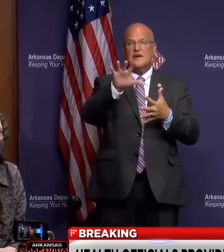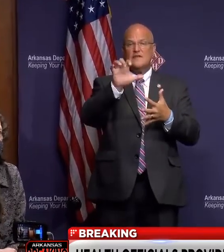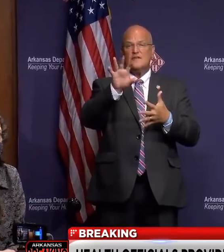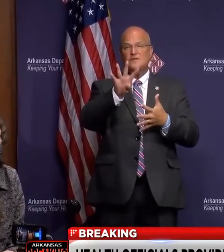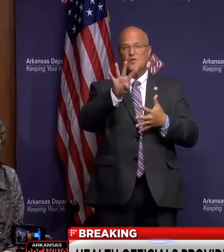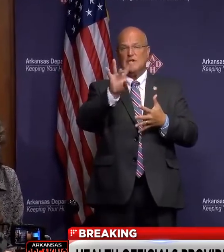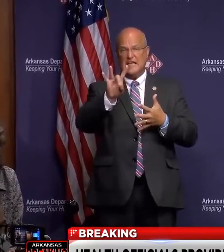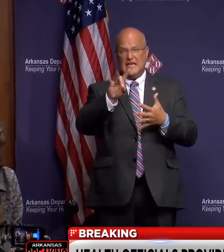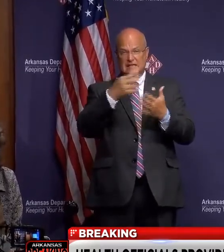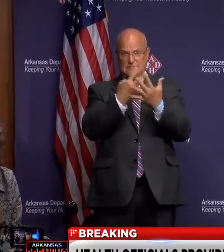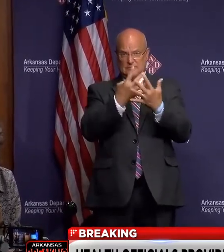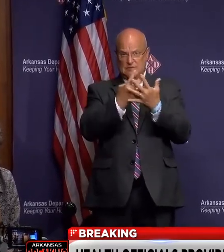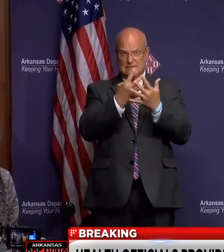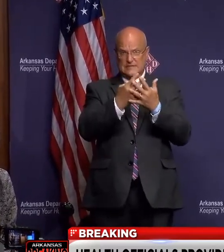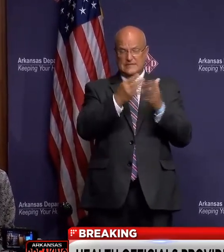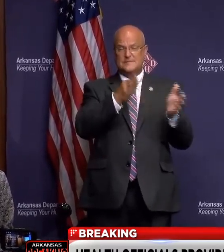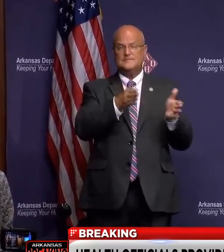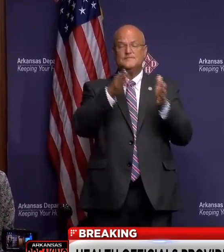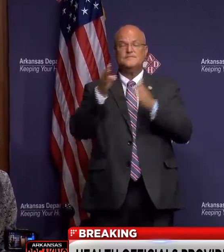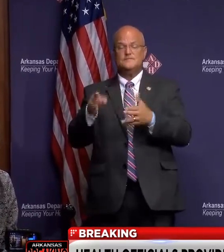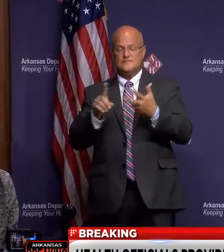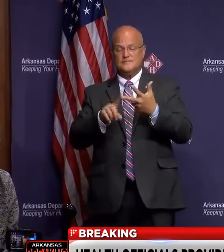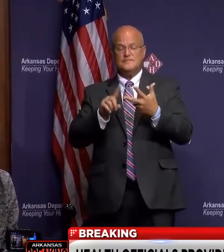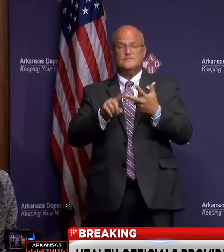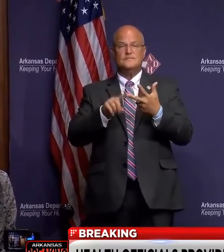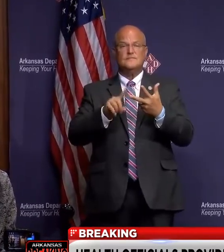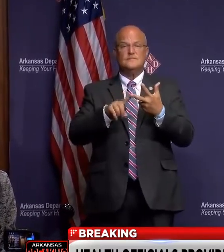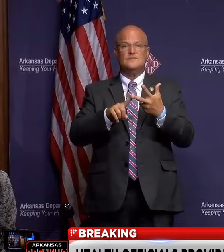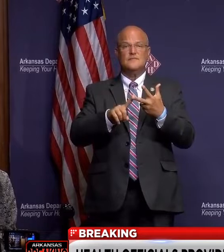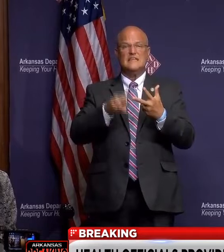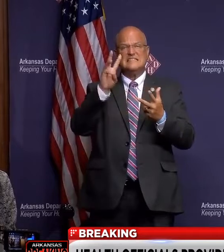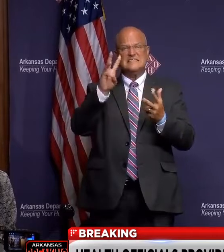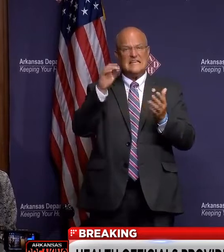548 from correctional institutions, and a total of